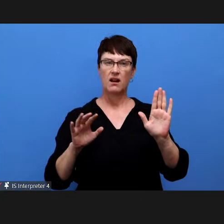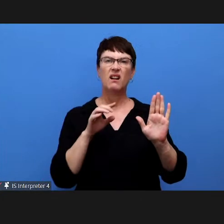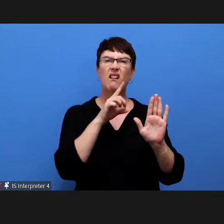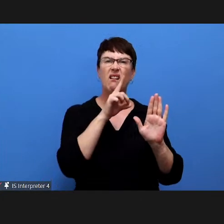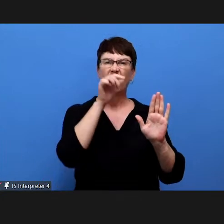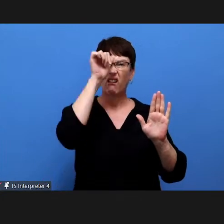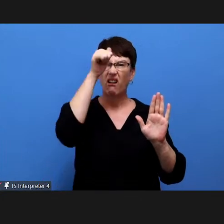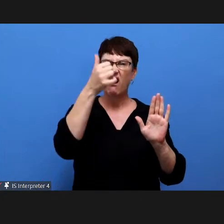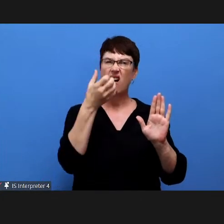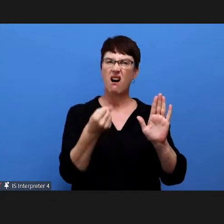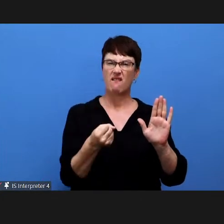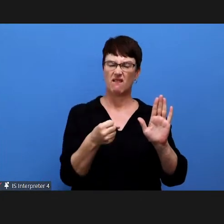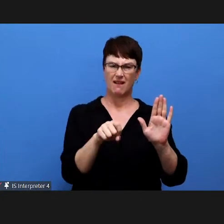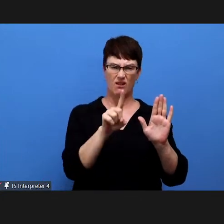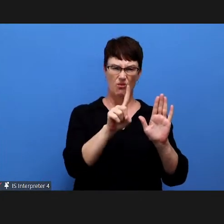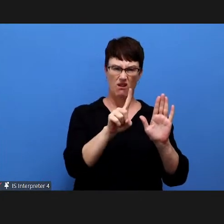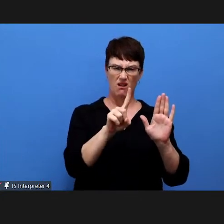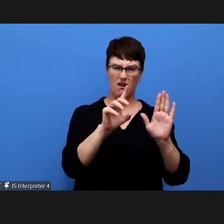We